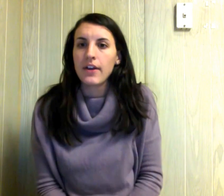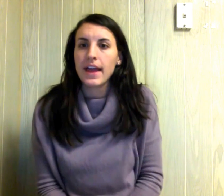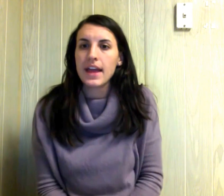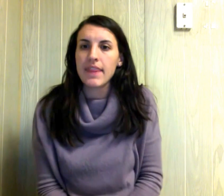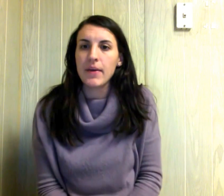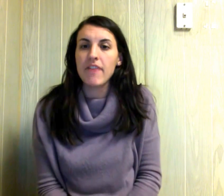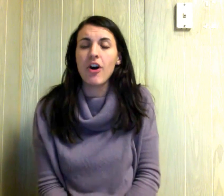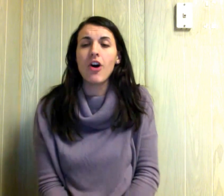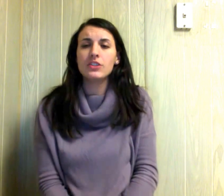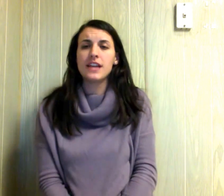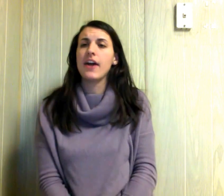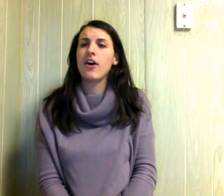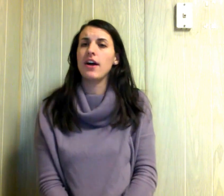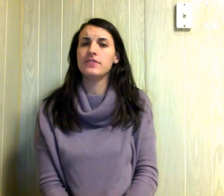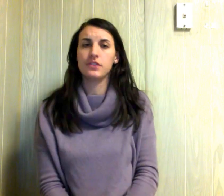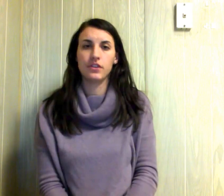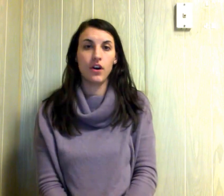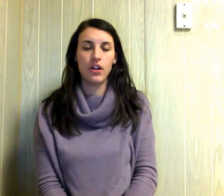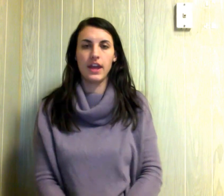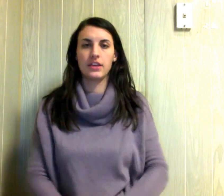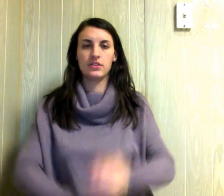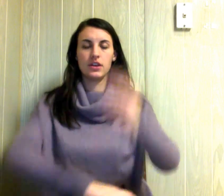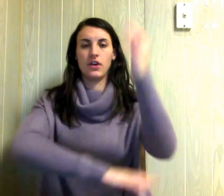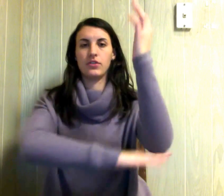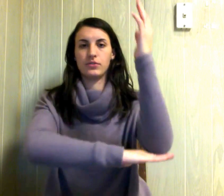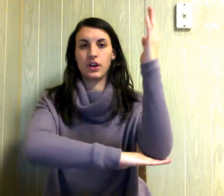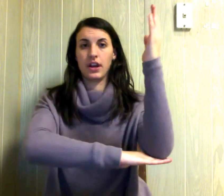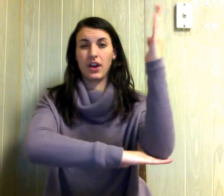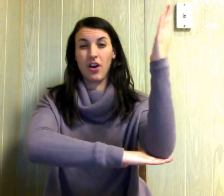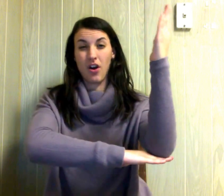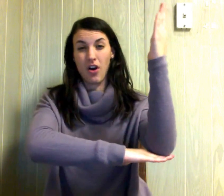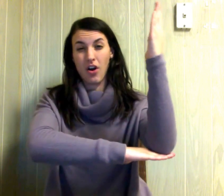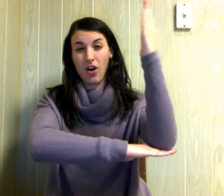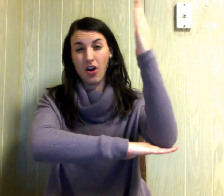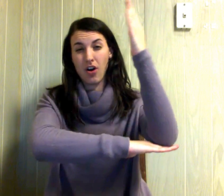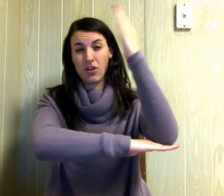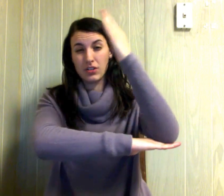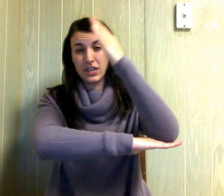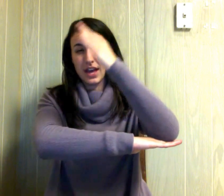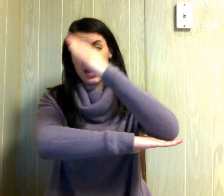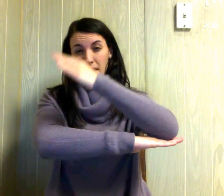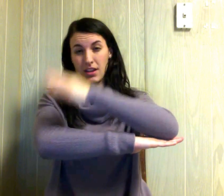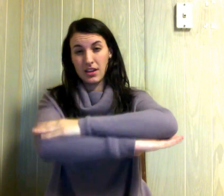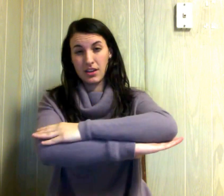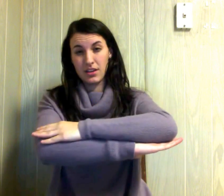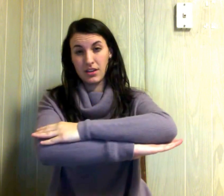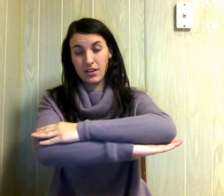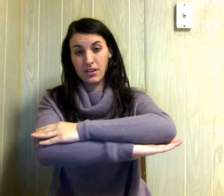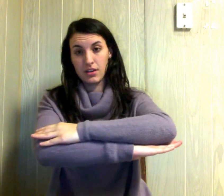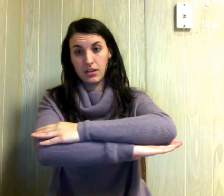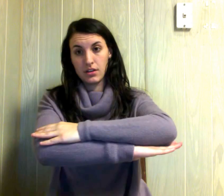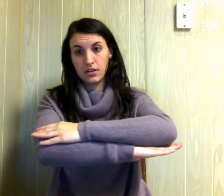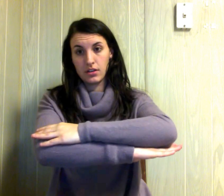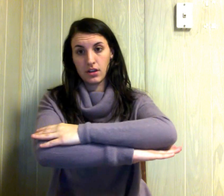Okay, and then we have all day, all afternoon, all night. So you'd start here all day. Oh, and